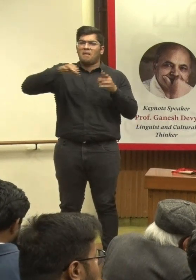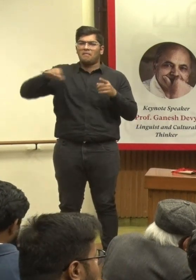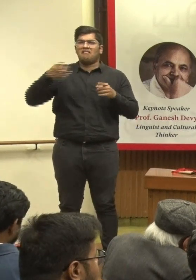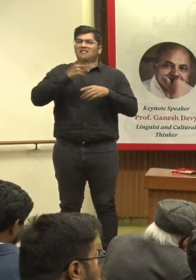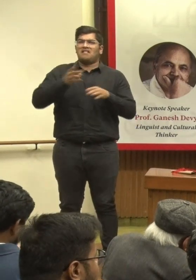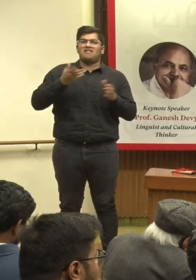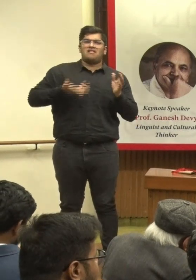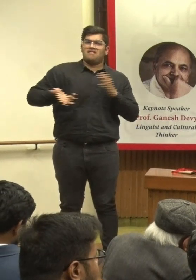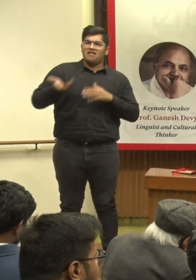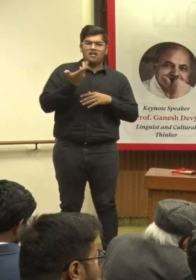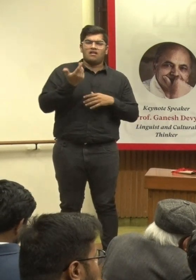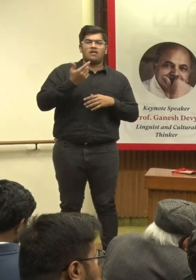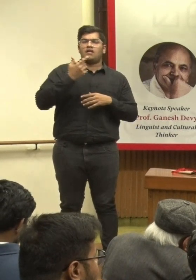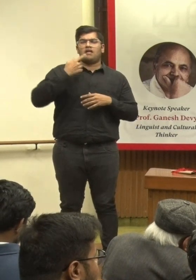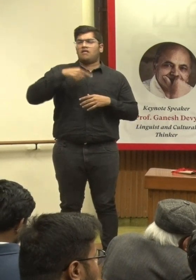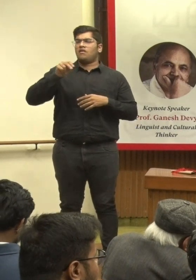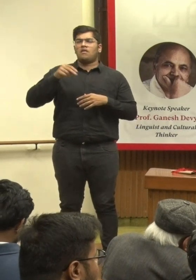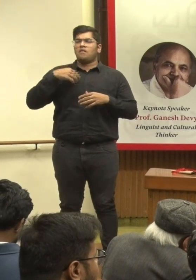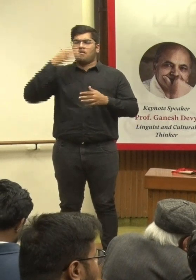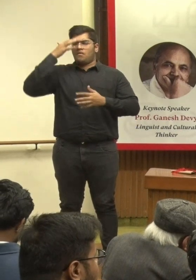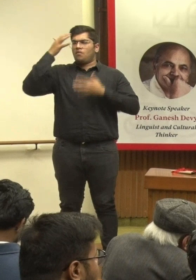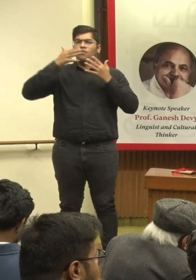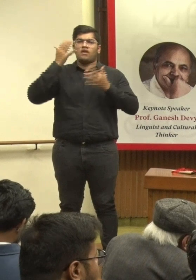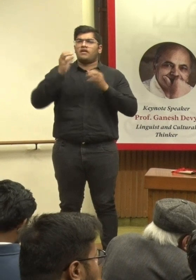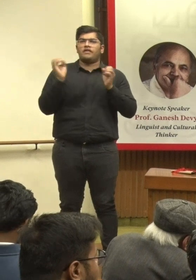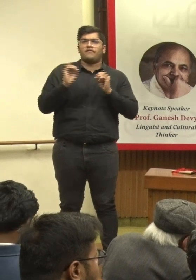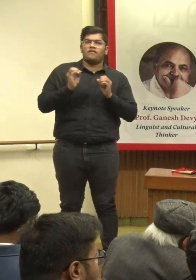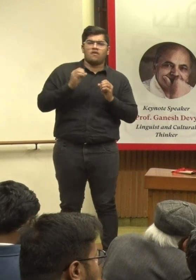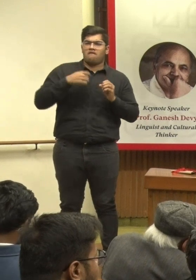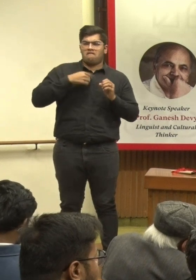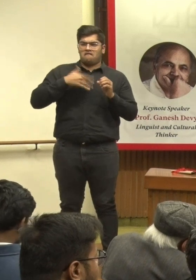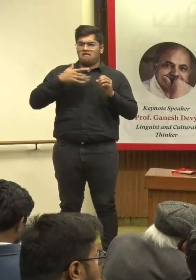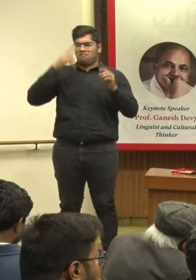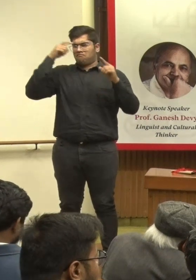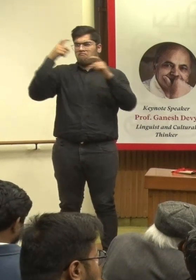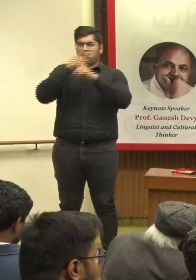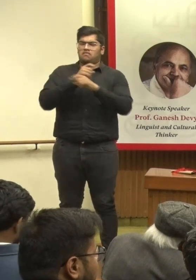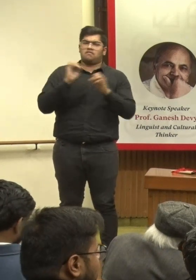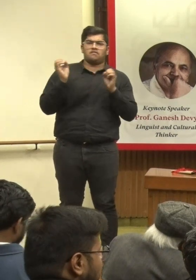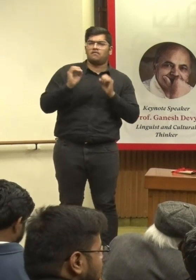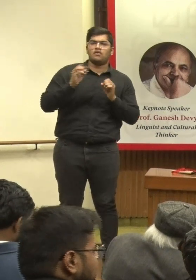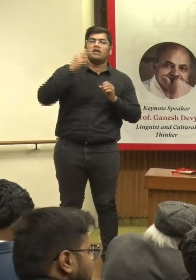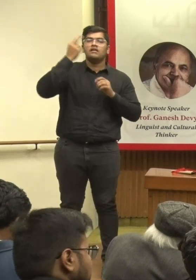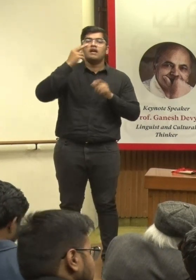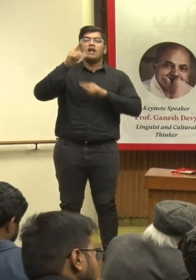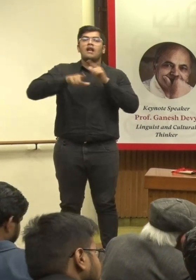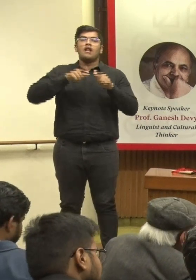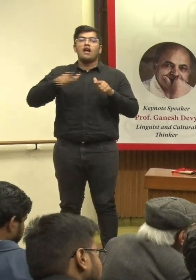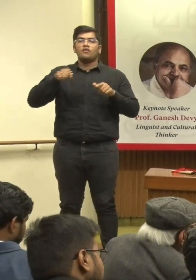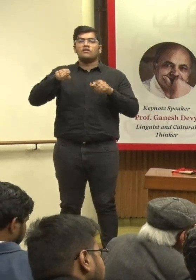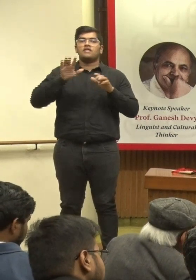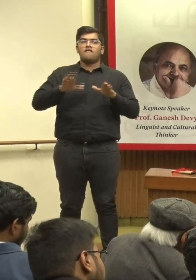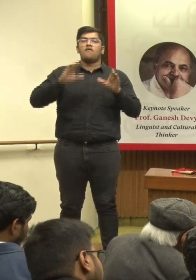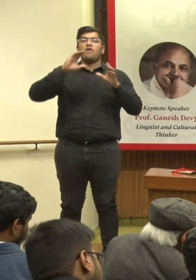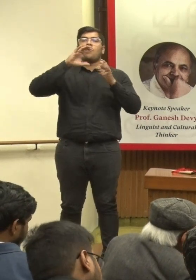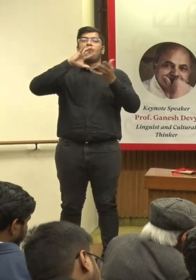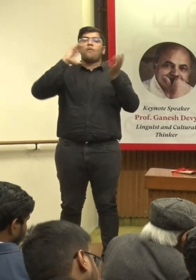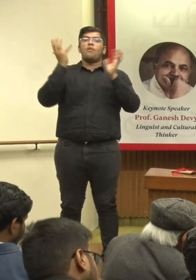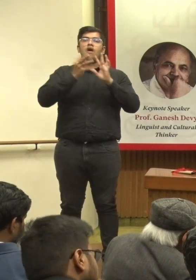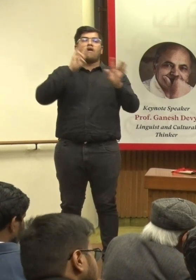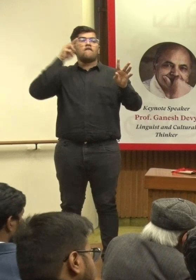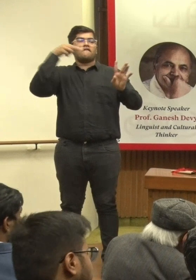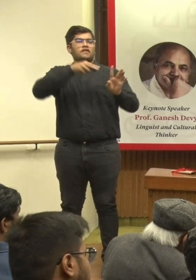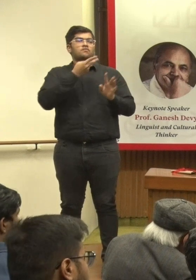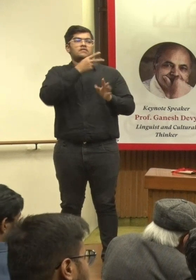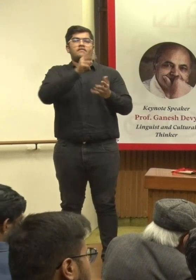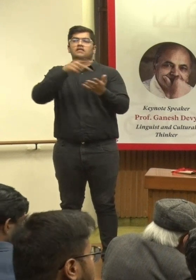I said, I'm not worried. I don't think we're complicated because every language is a very unique worldview.